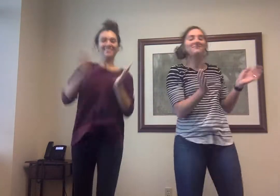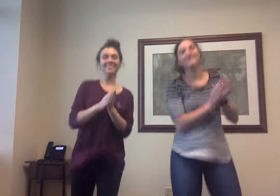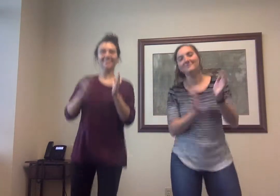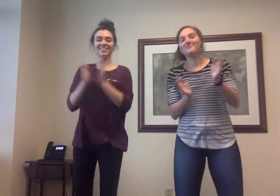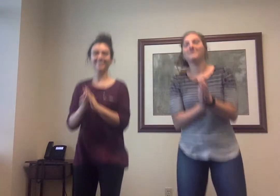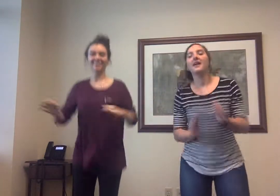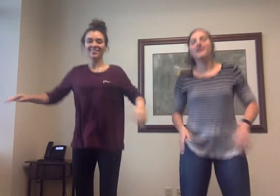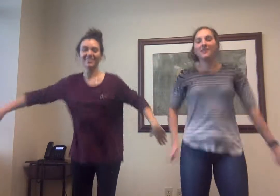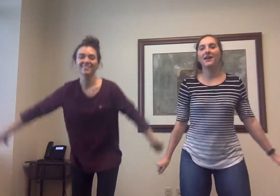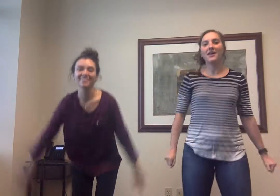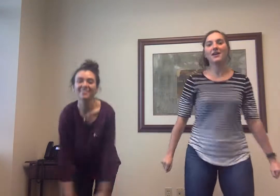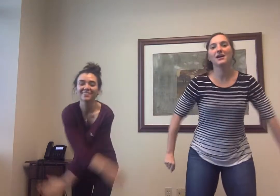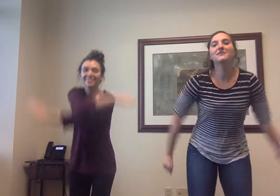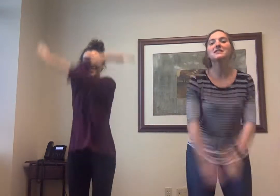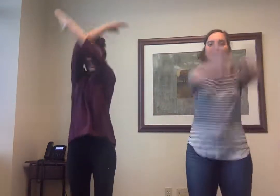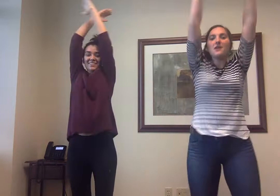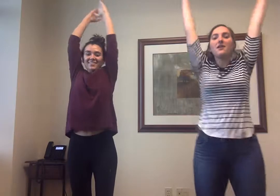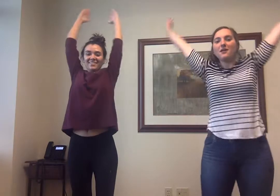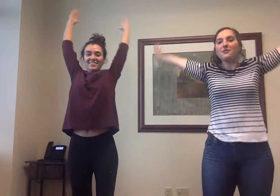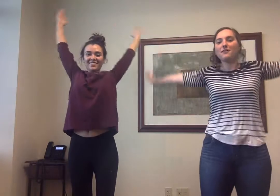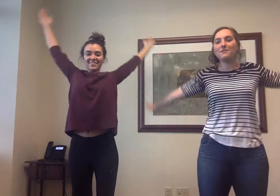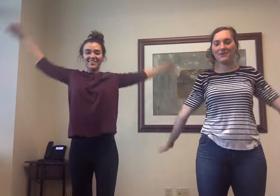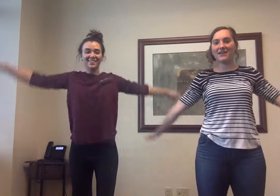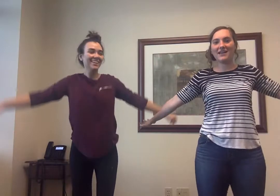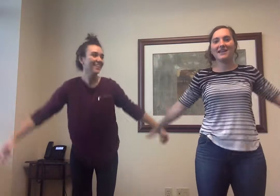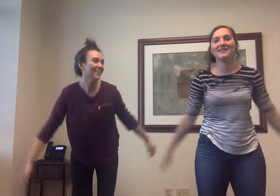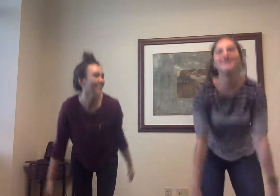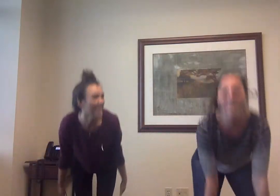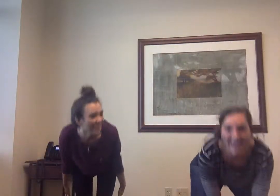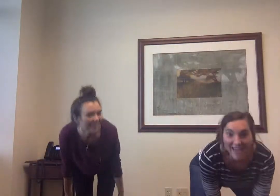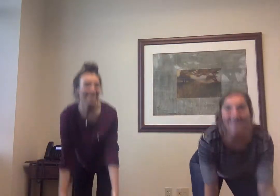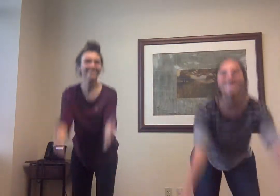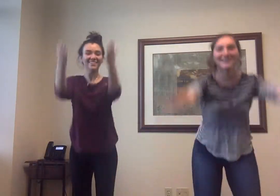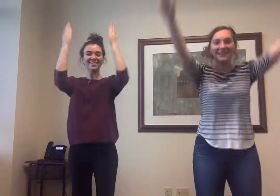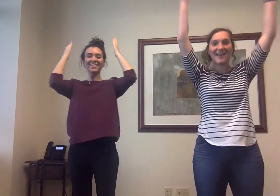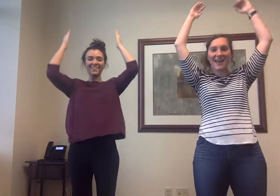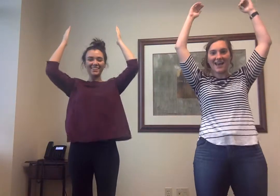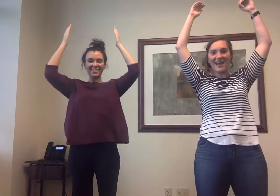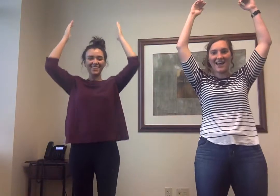And love is blowing, bring the day to life.